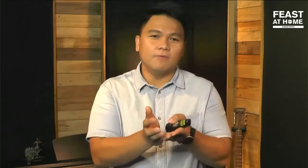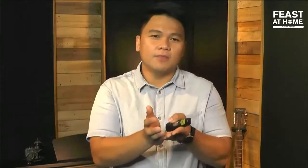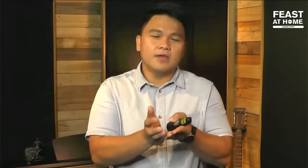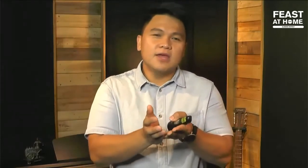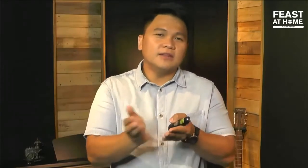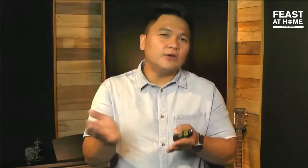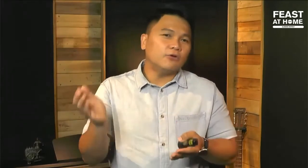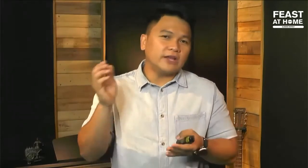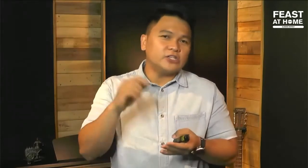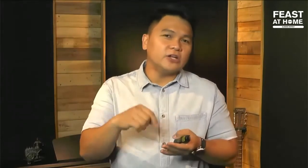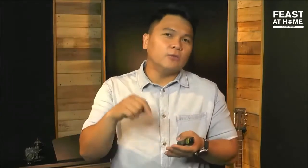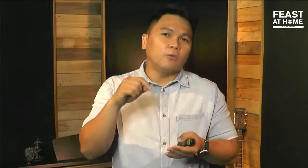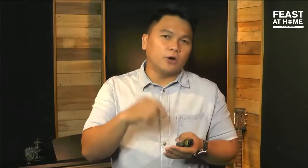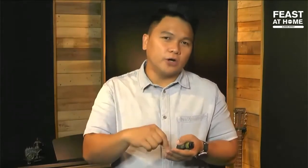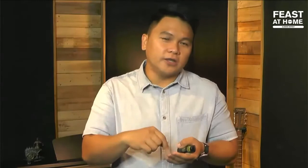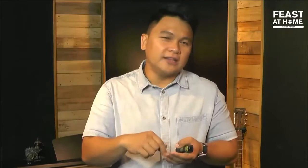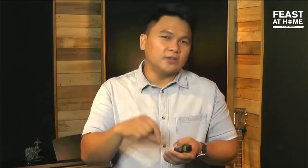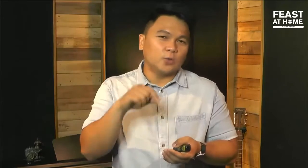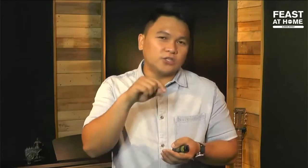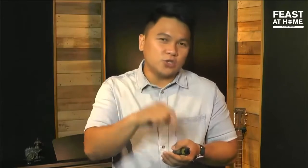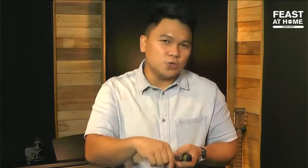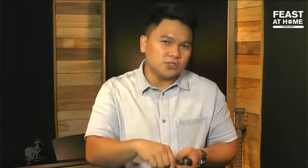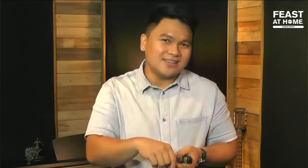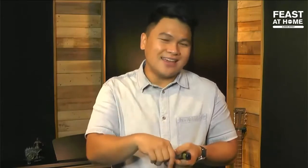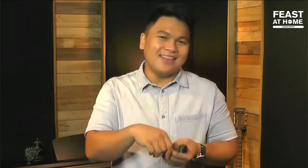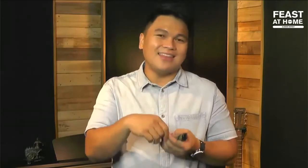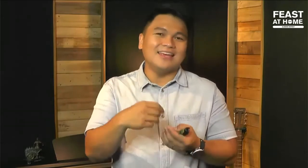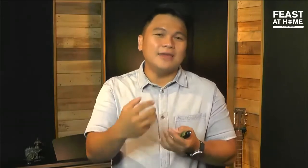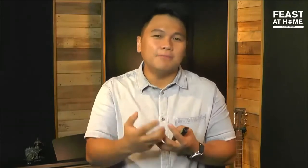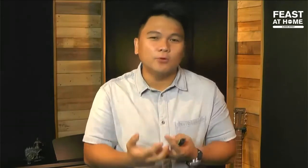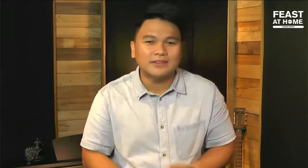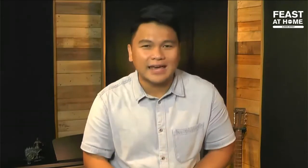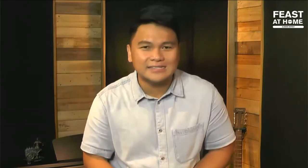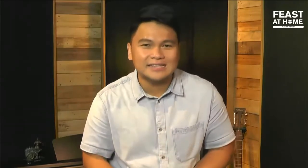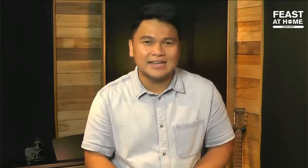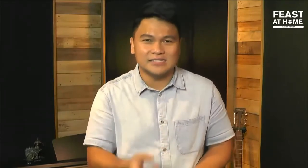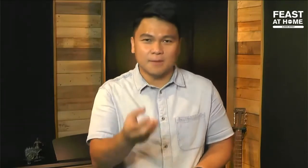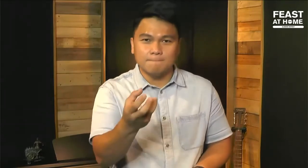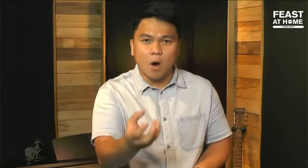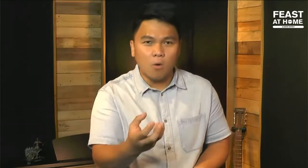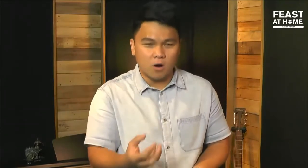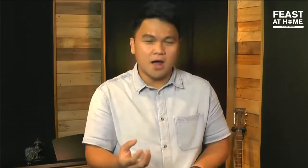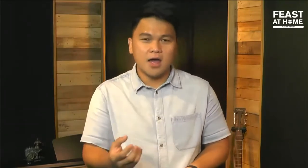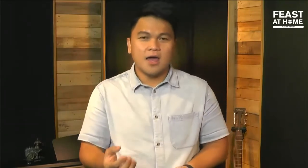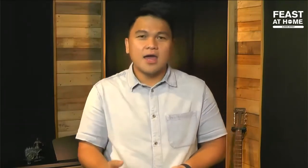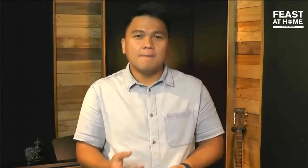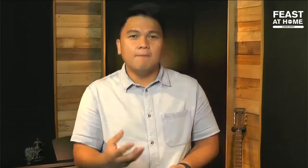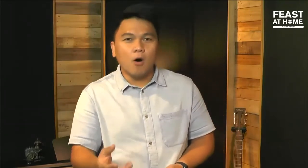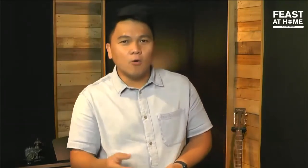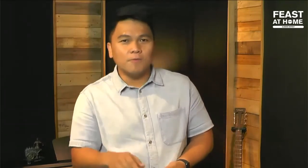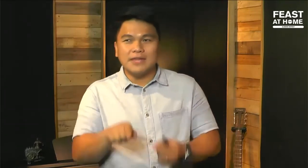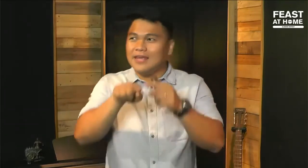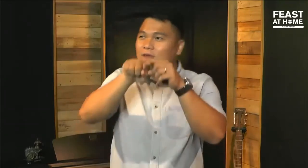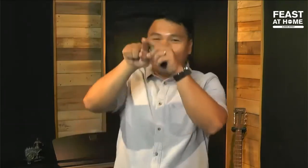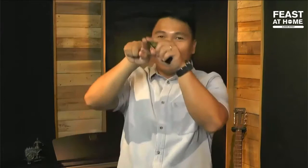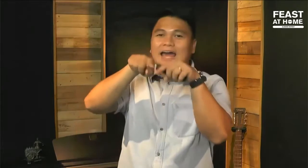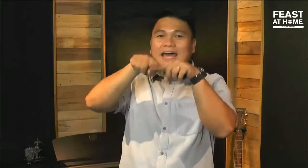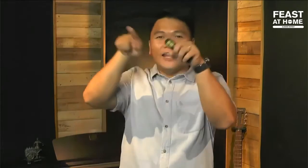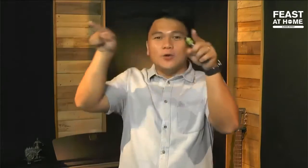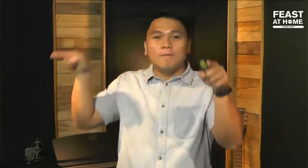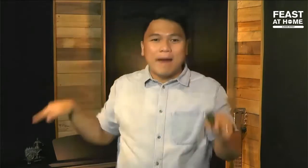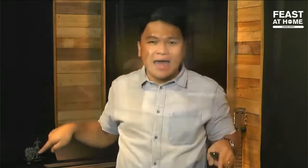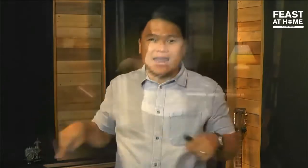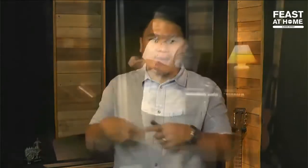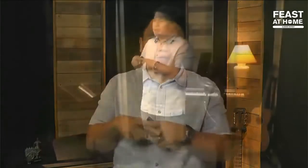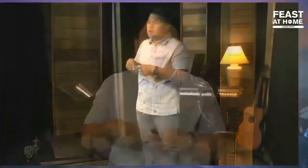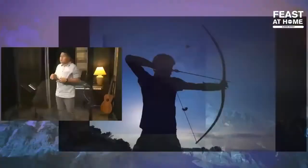rainbow. The original word that was used in the Hebrew text is bow. Bow meaning yung, again,